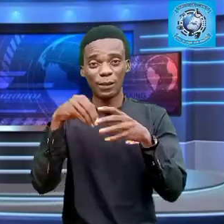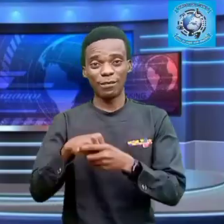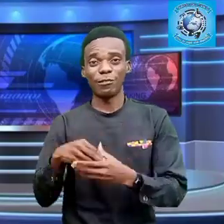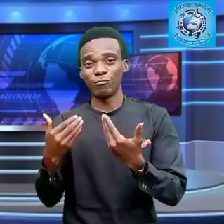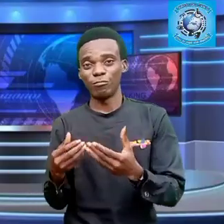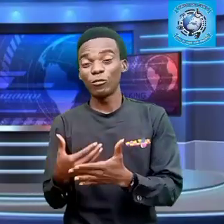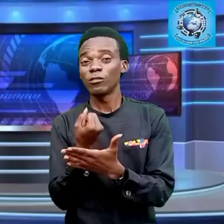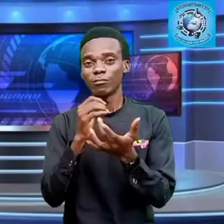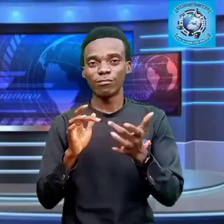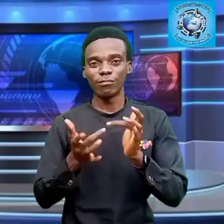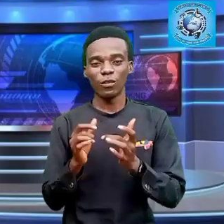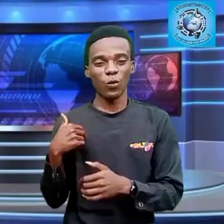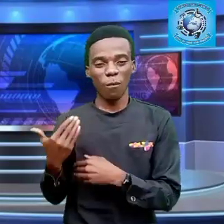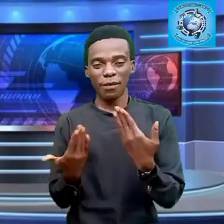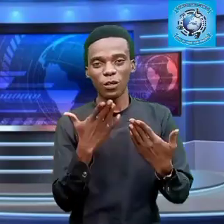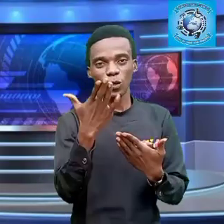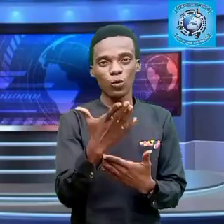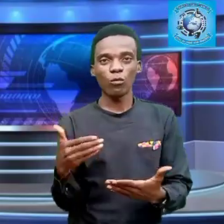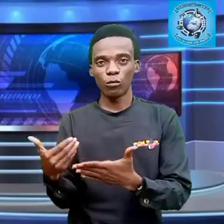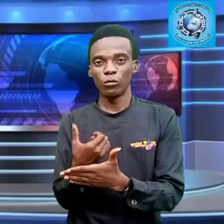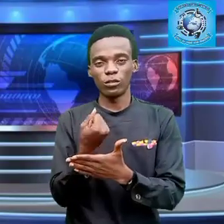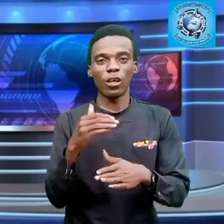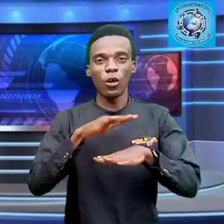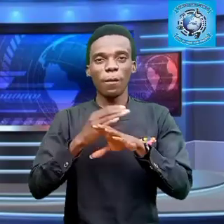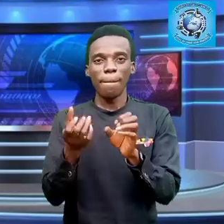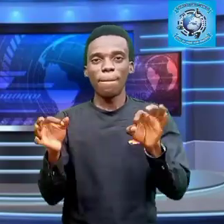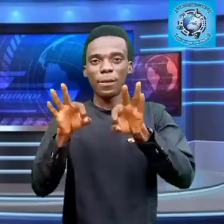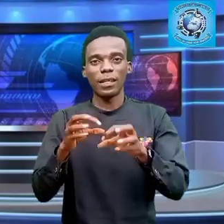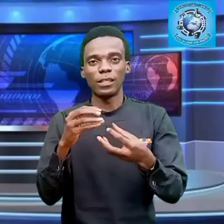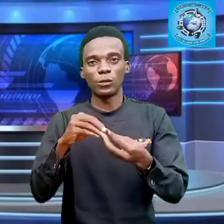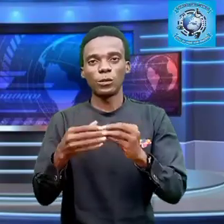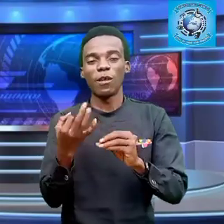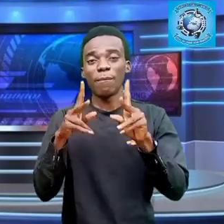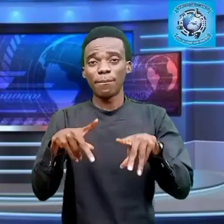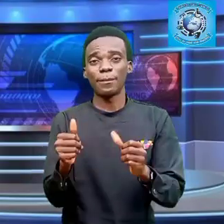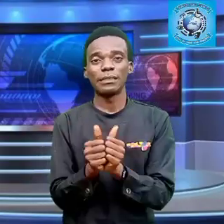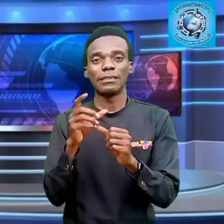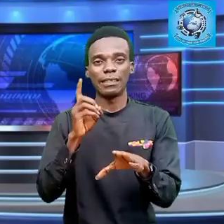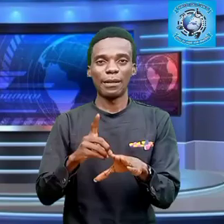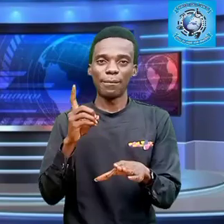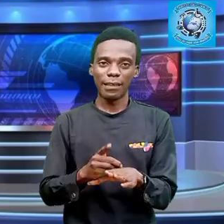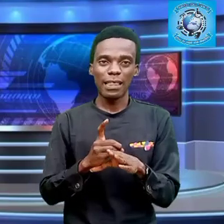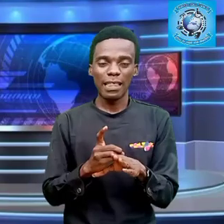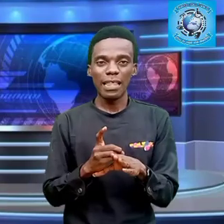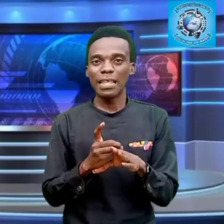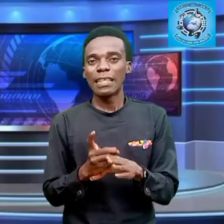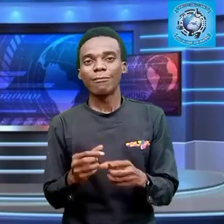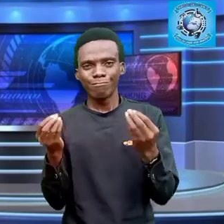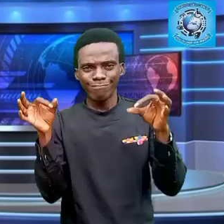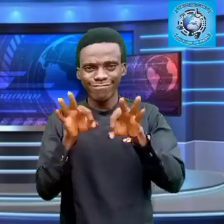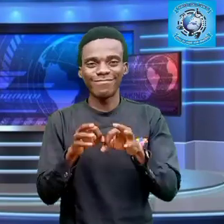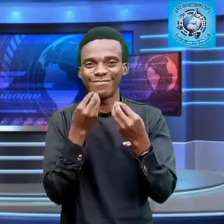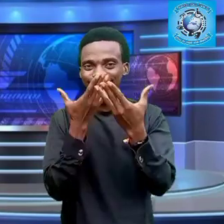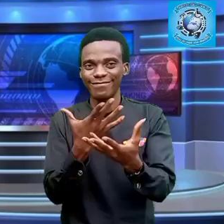News Network. We'll be bringing you the latest news on the major stories of persons with disabilities, necessary information